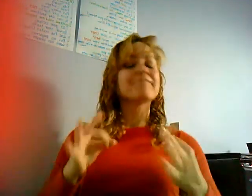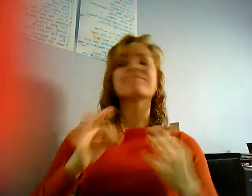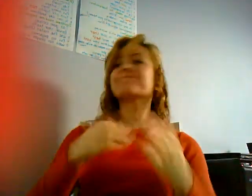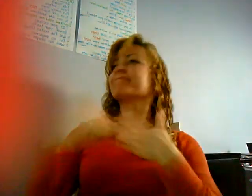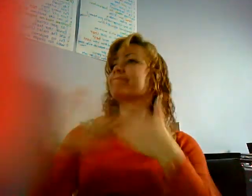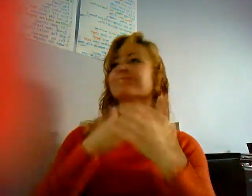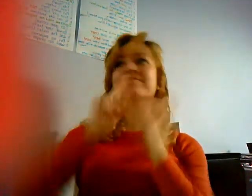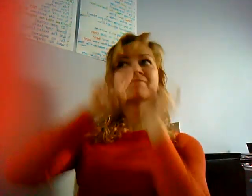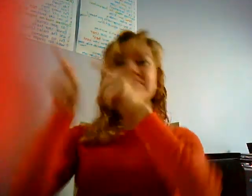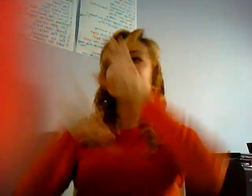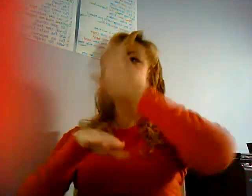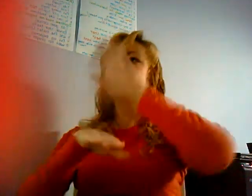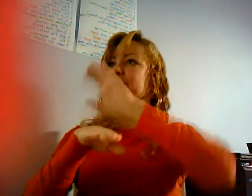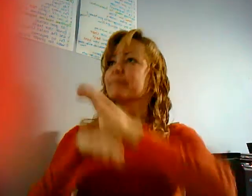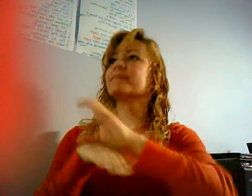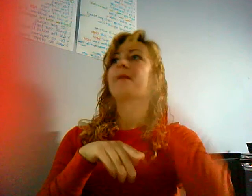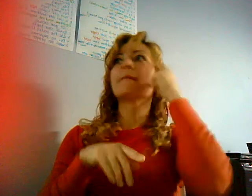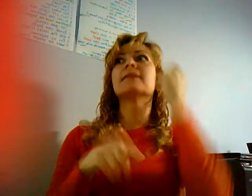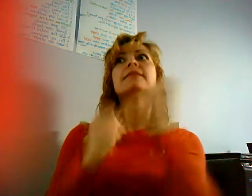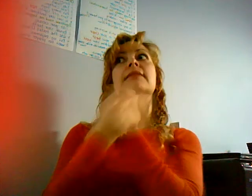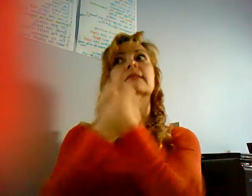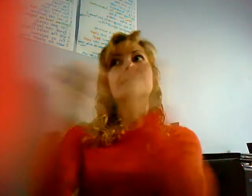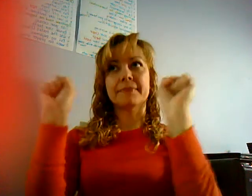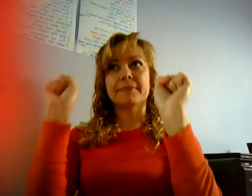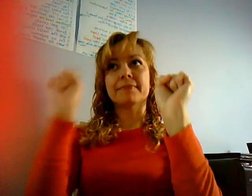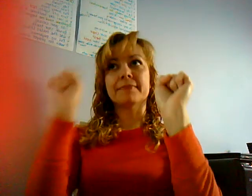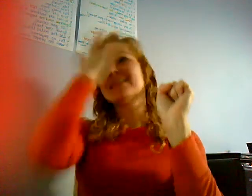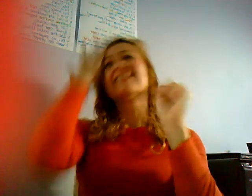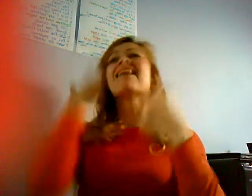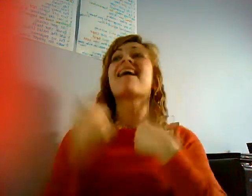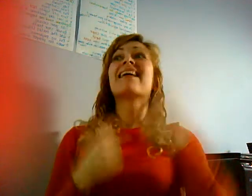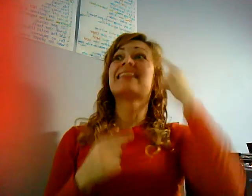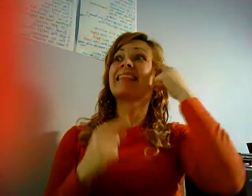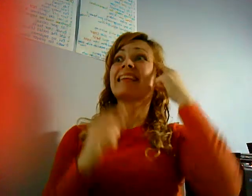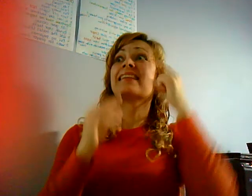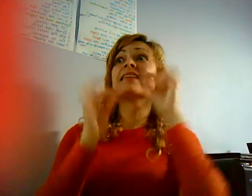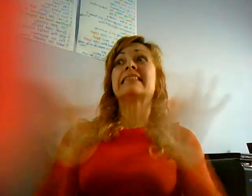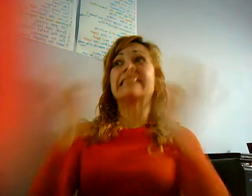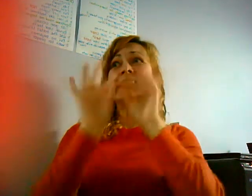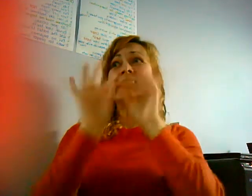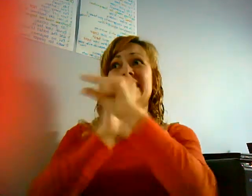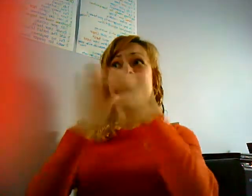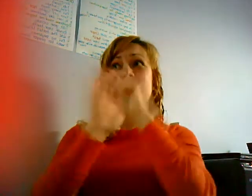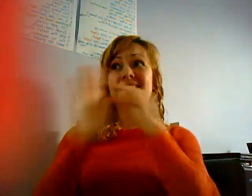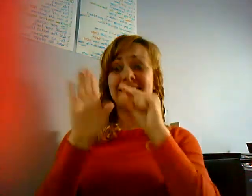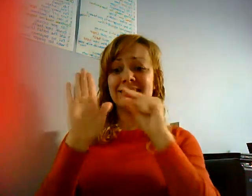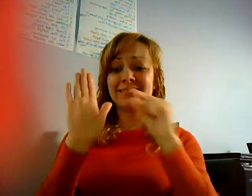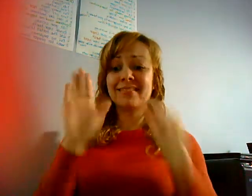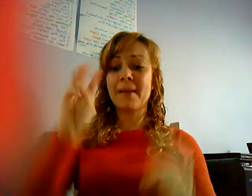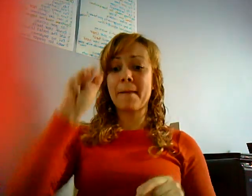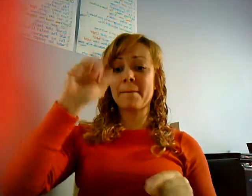I decided that no matter what, I was going to go to church because of my salvation. And it's important